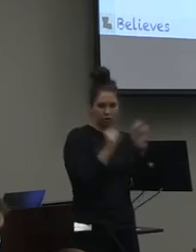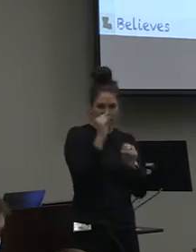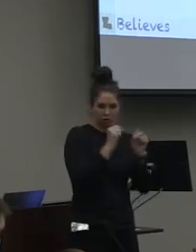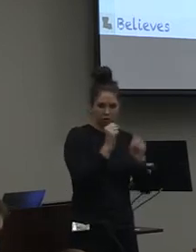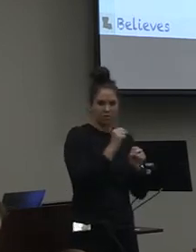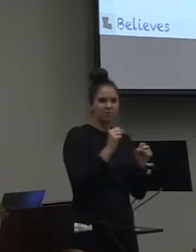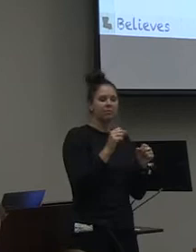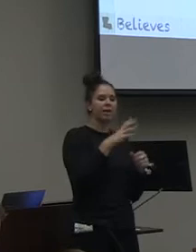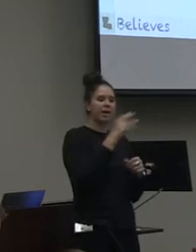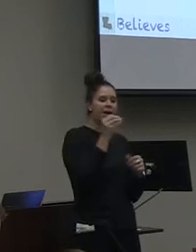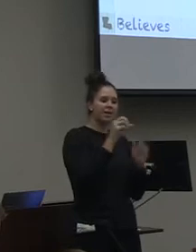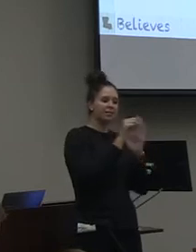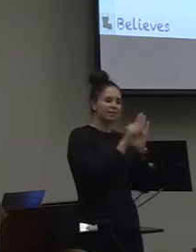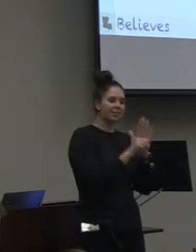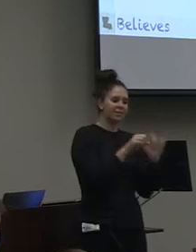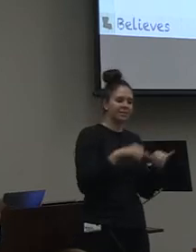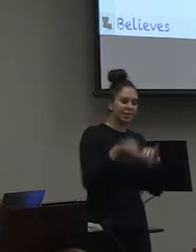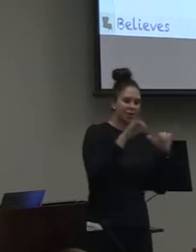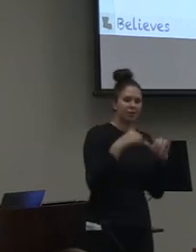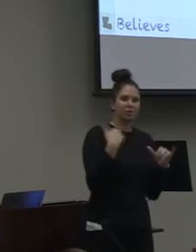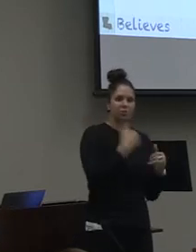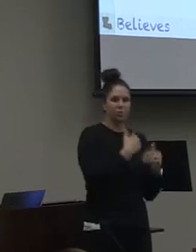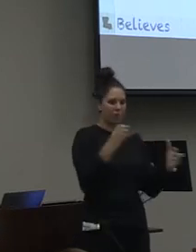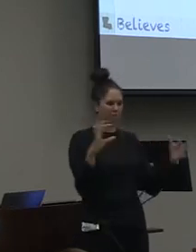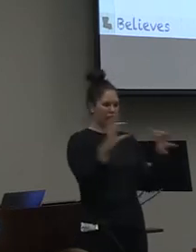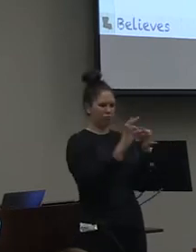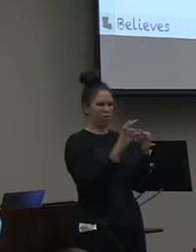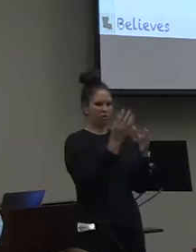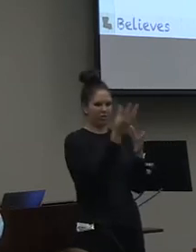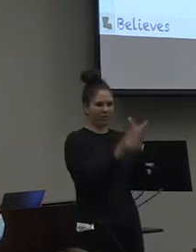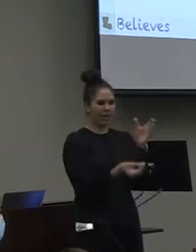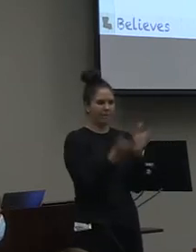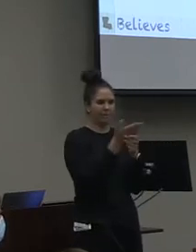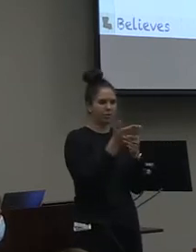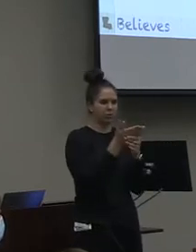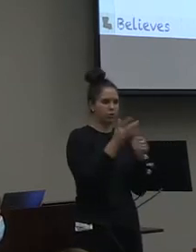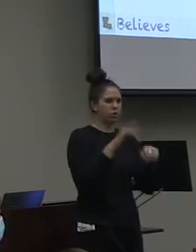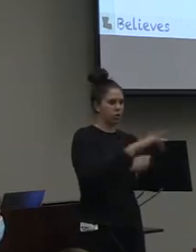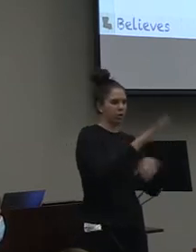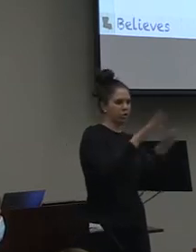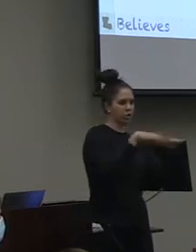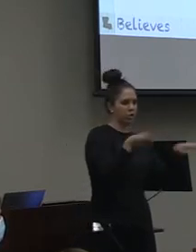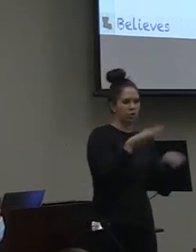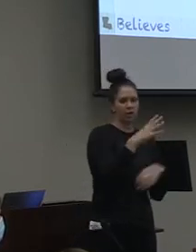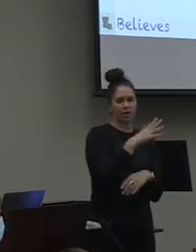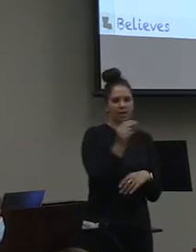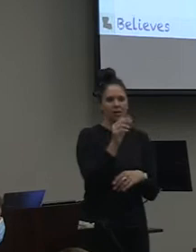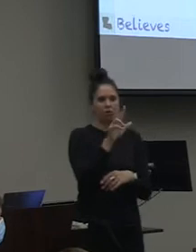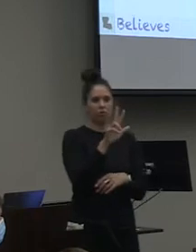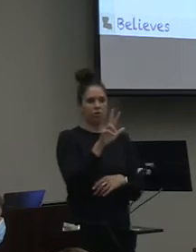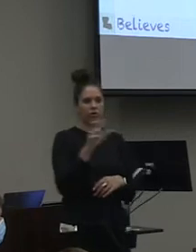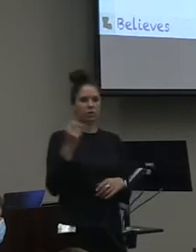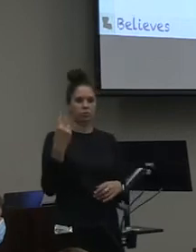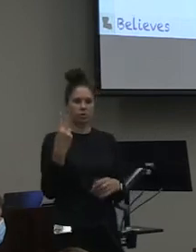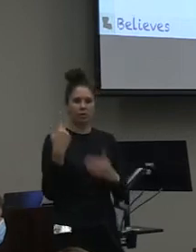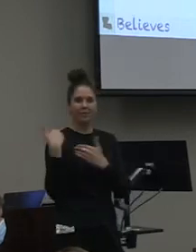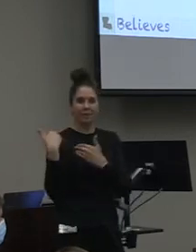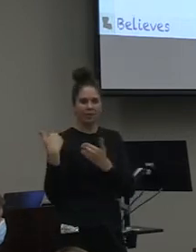our state standards so that we can bridge the gap between early childhood and 3-12 accountability